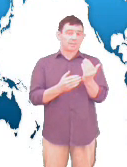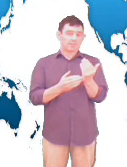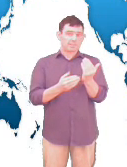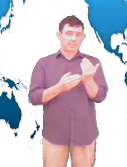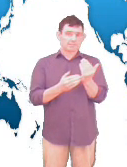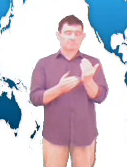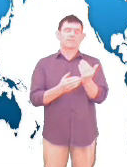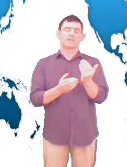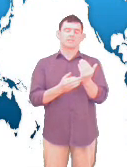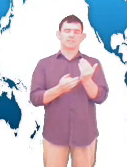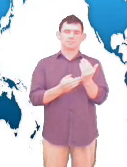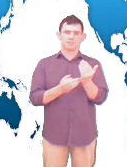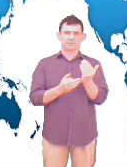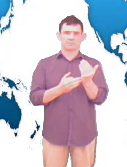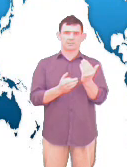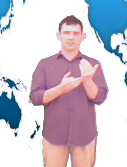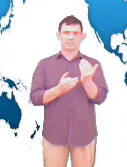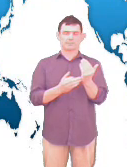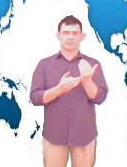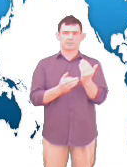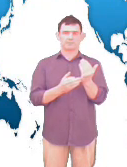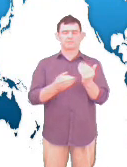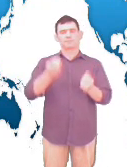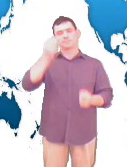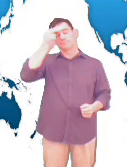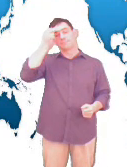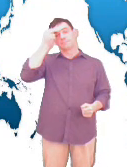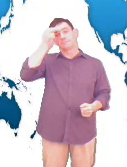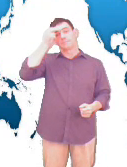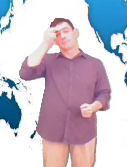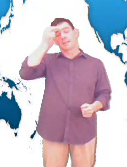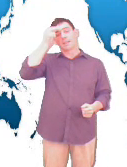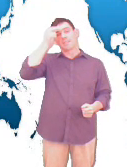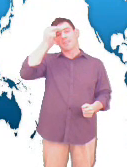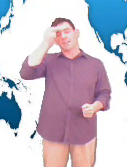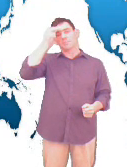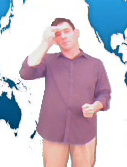that reason, I deeply and completely accept myself. That number.